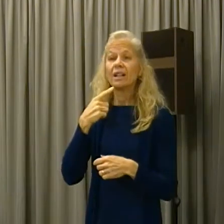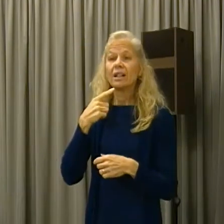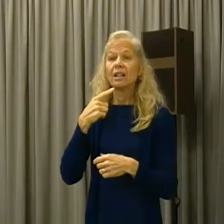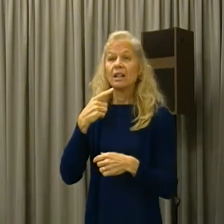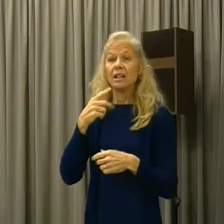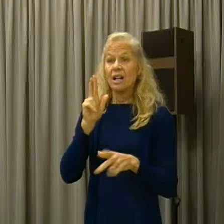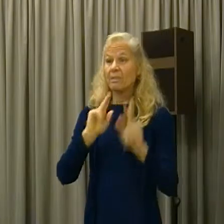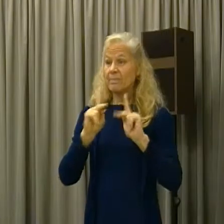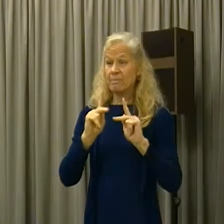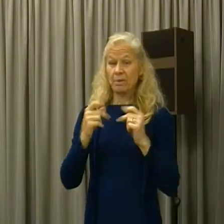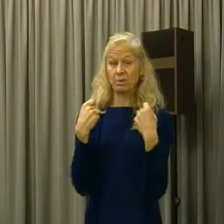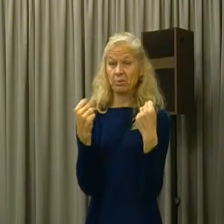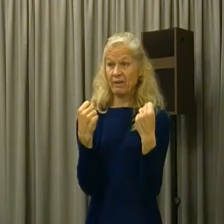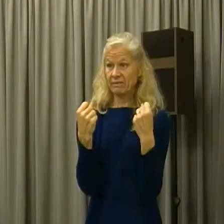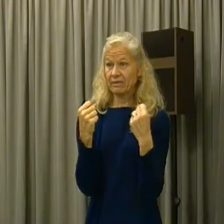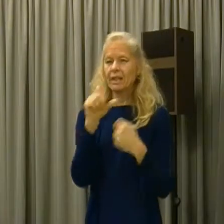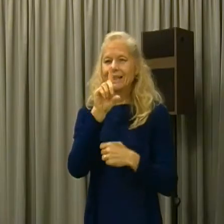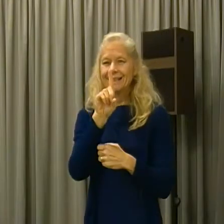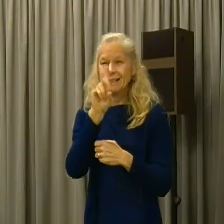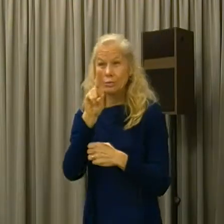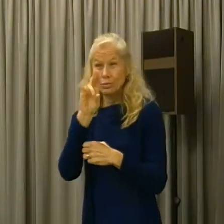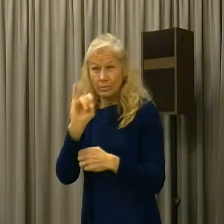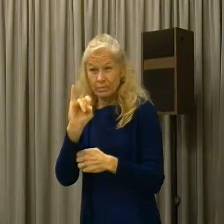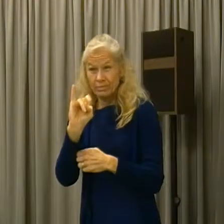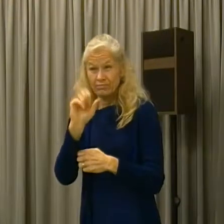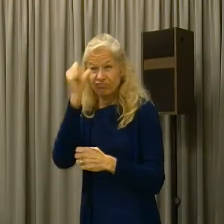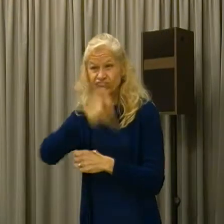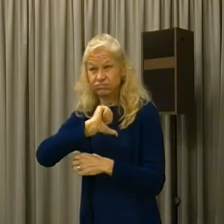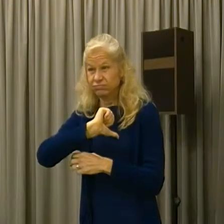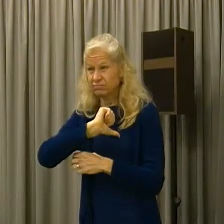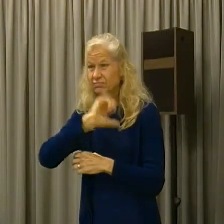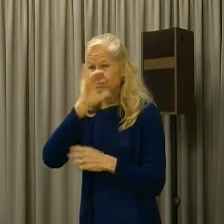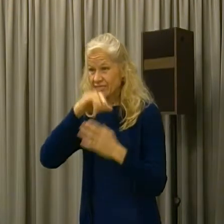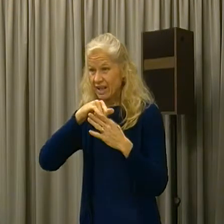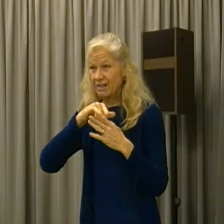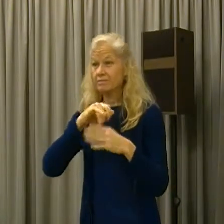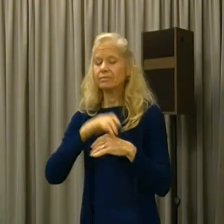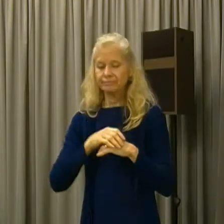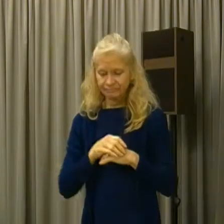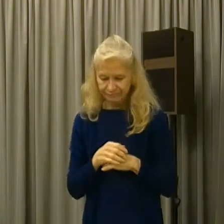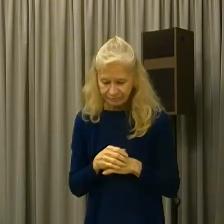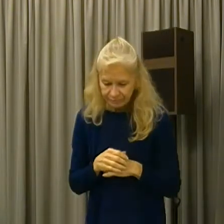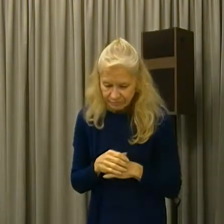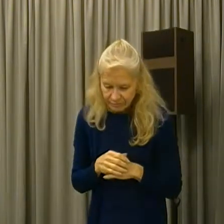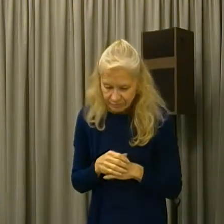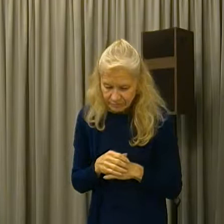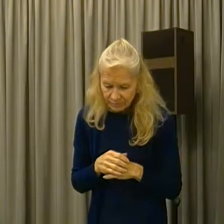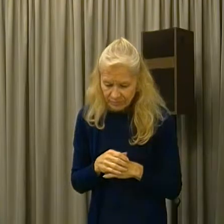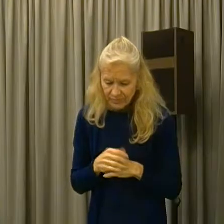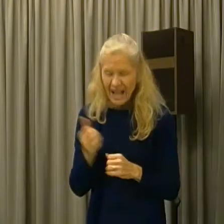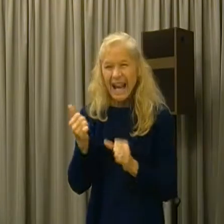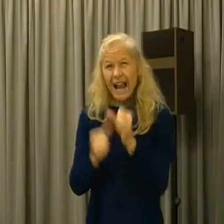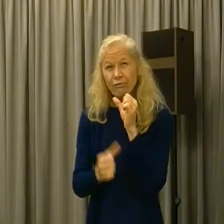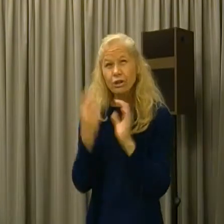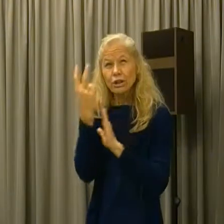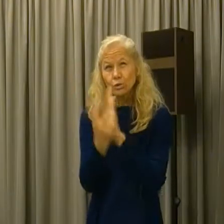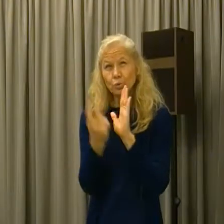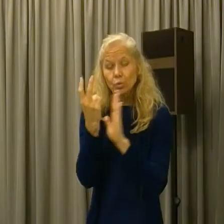Consequences of drinking and driving are arrests, property damage, injuries, thousands